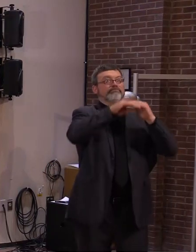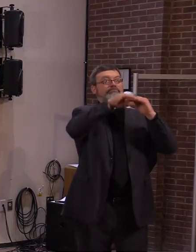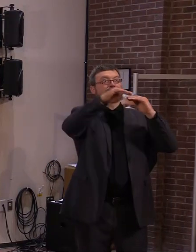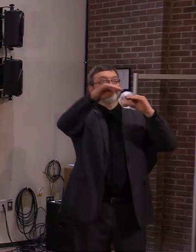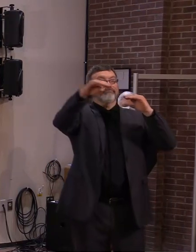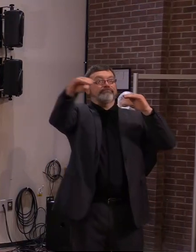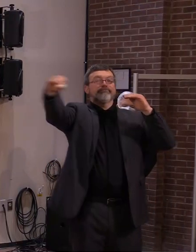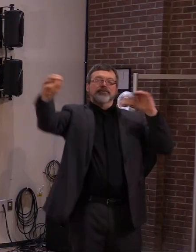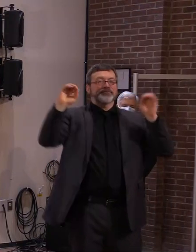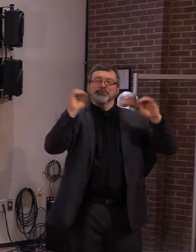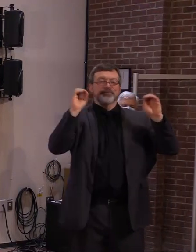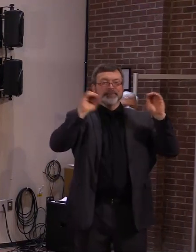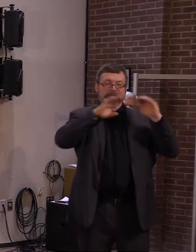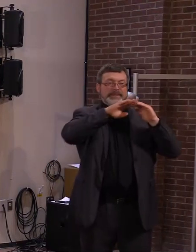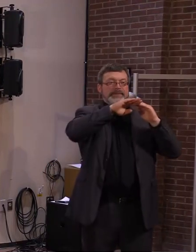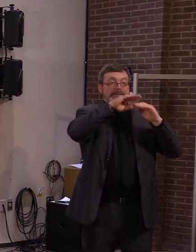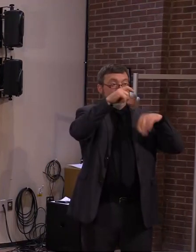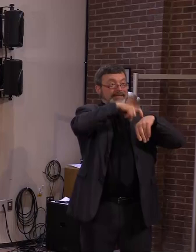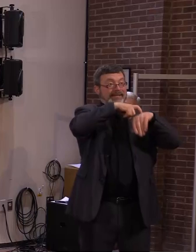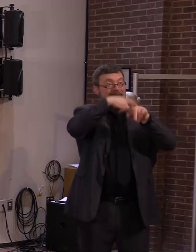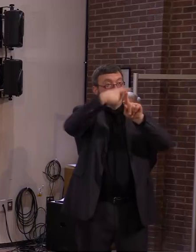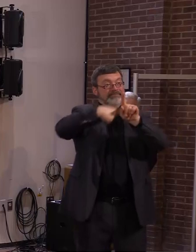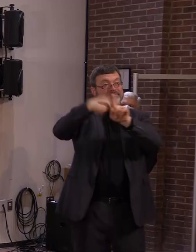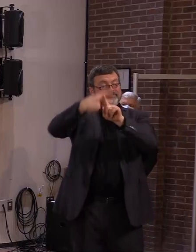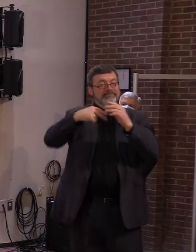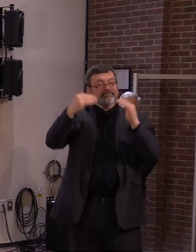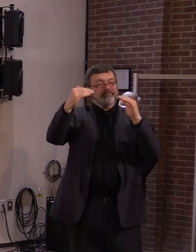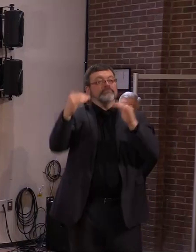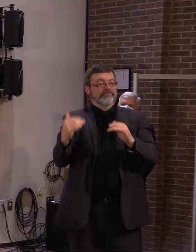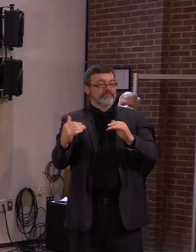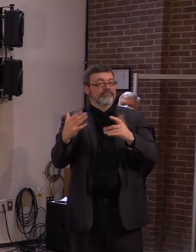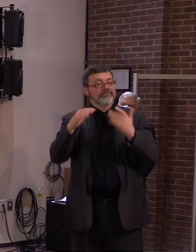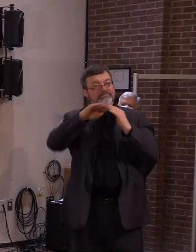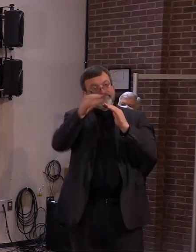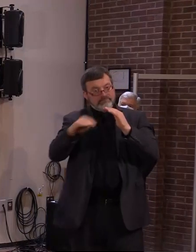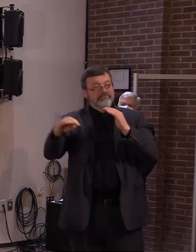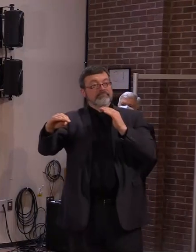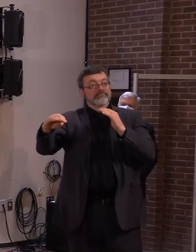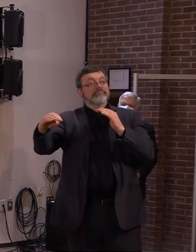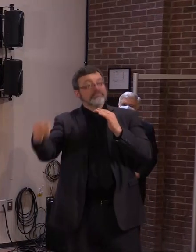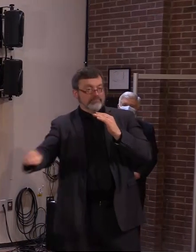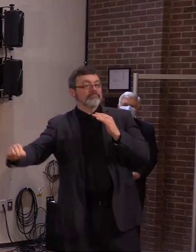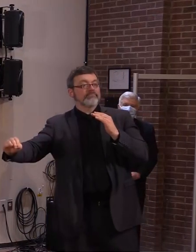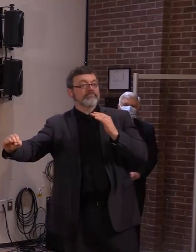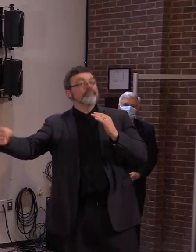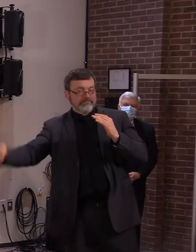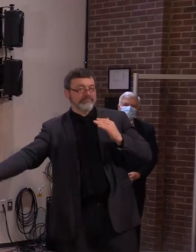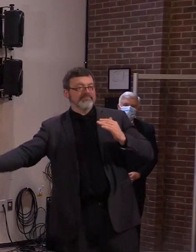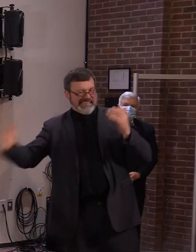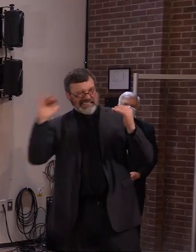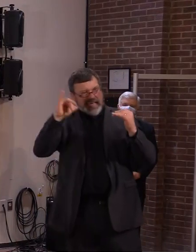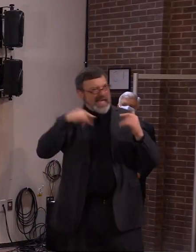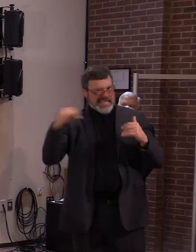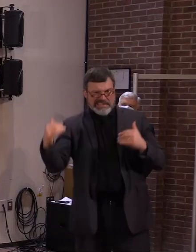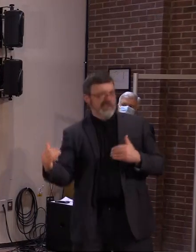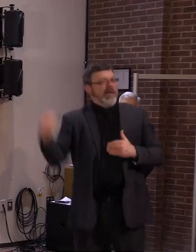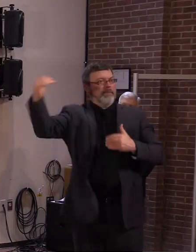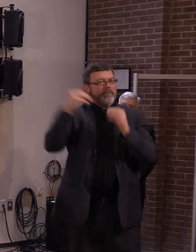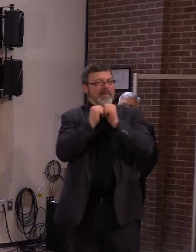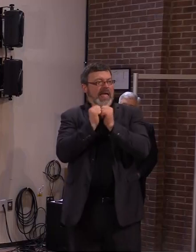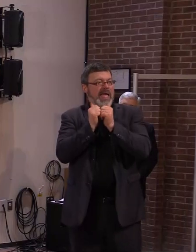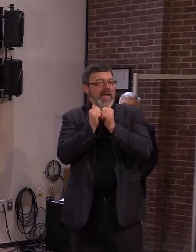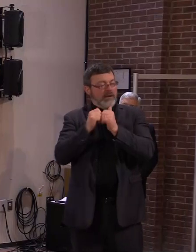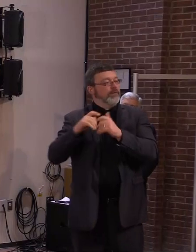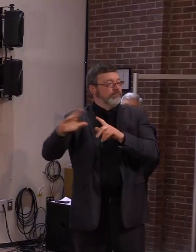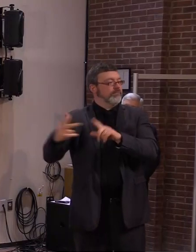because regretting it would say, well, those vaccines weren't so good when they came out. They touted them as wonderful, and they're only OK. Well, that's not